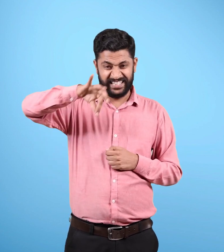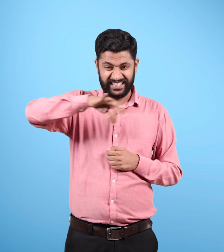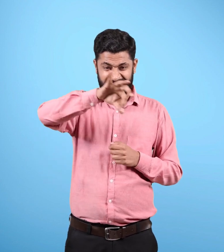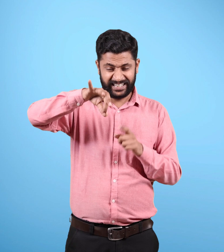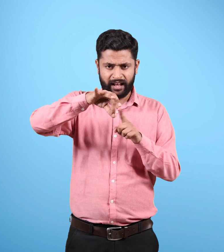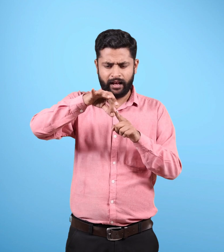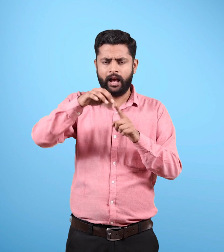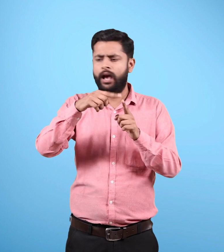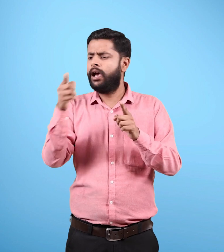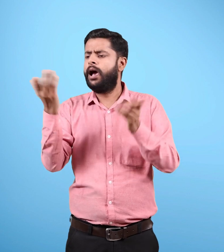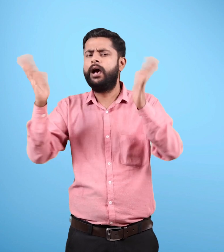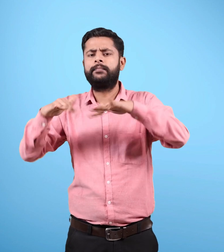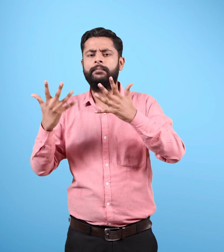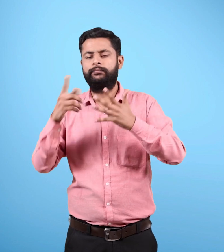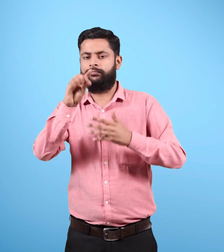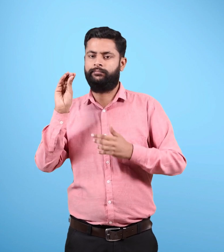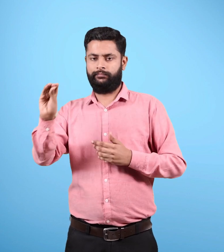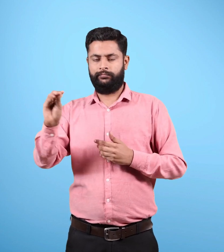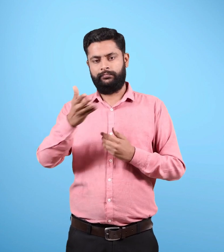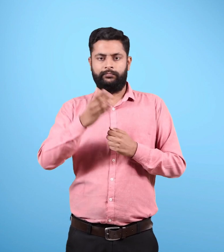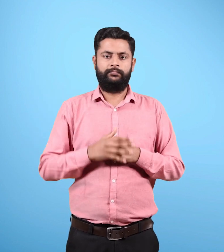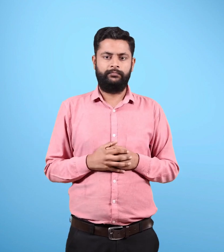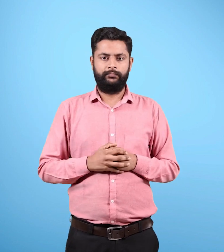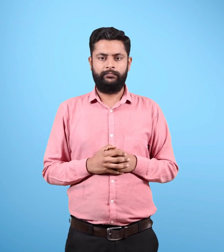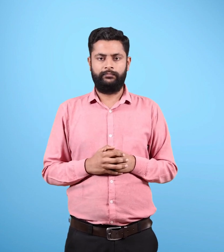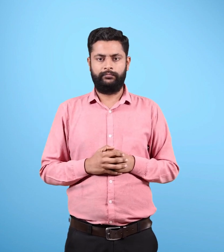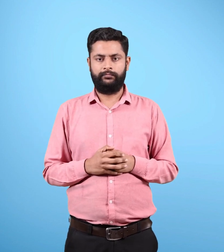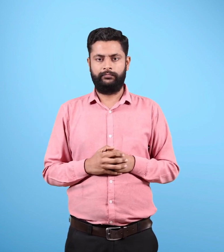Ingredients, salt. Sources, blank.